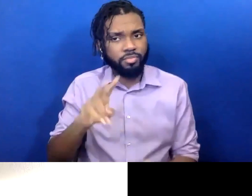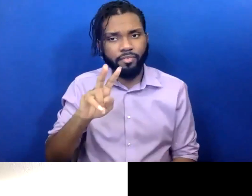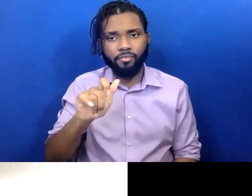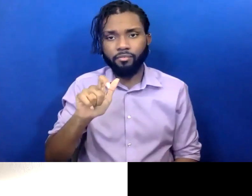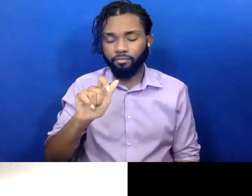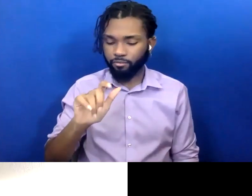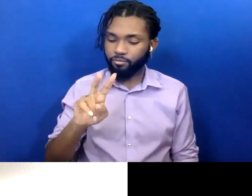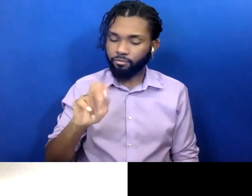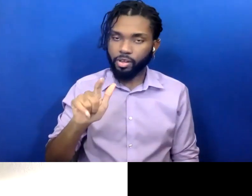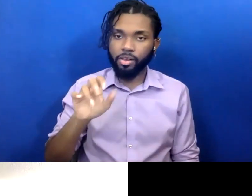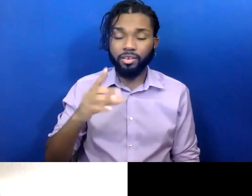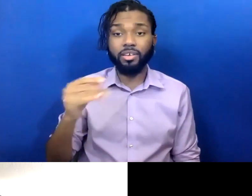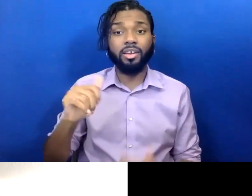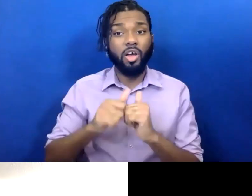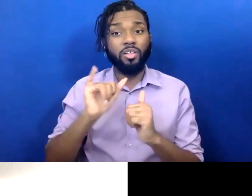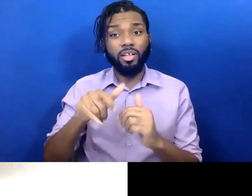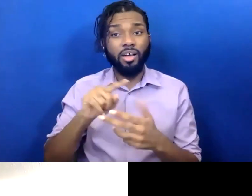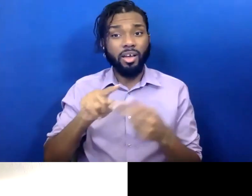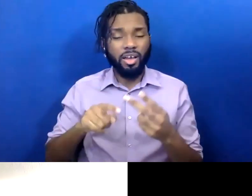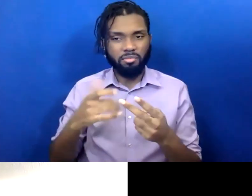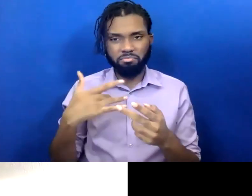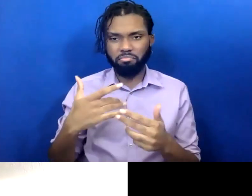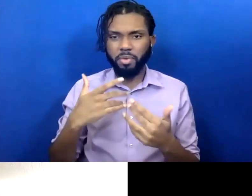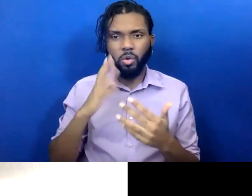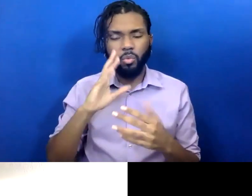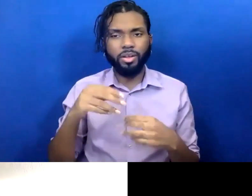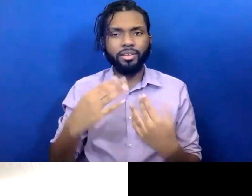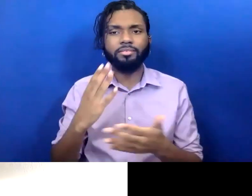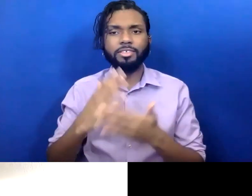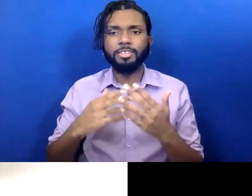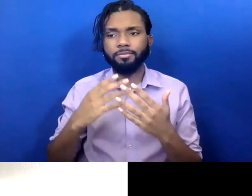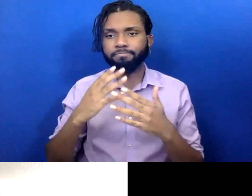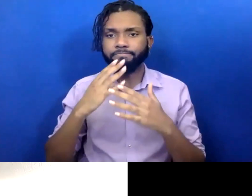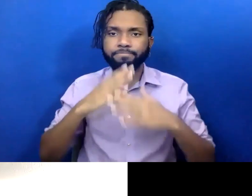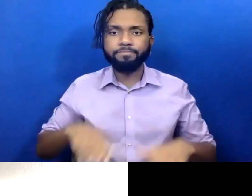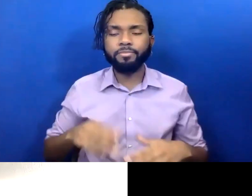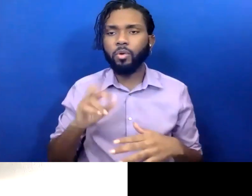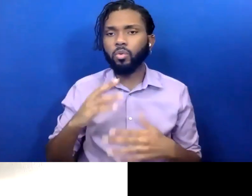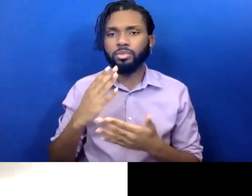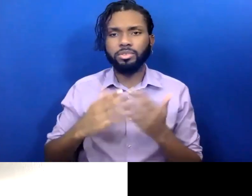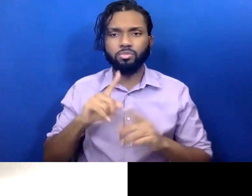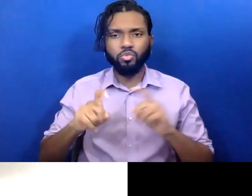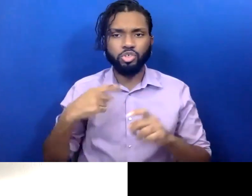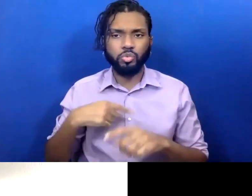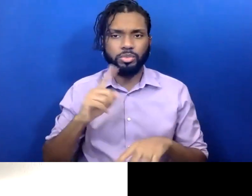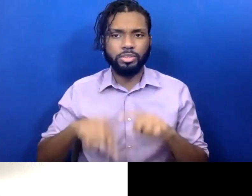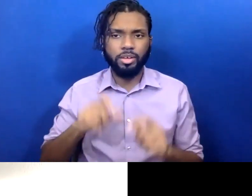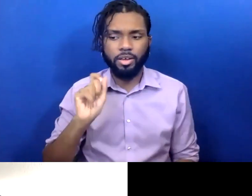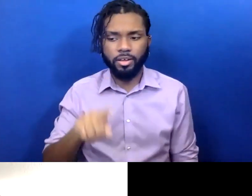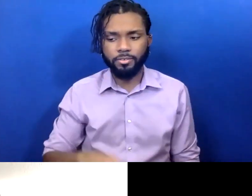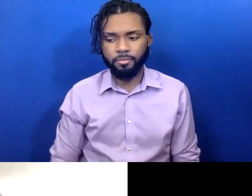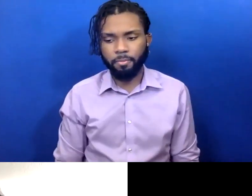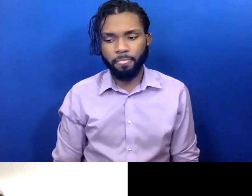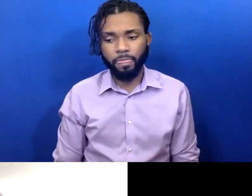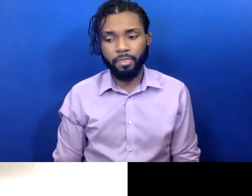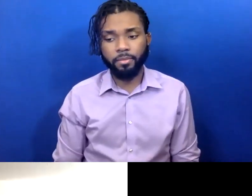questions leave silences or places that we're not able, or questions we're not able to ask. I think